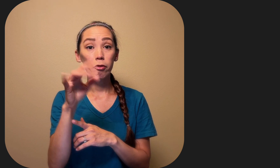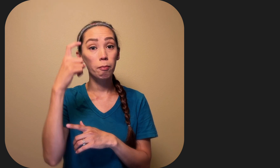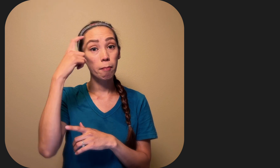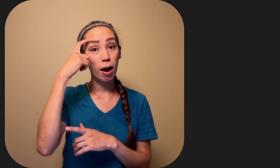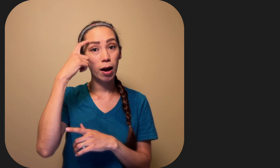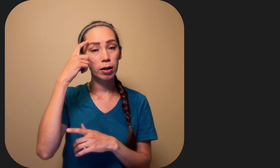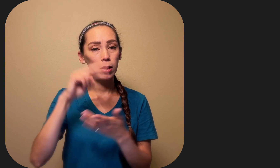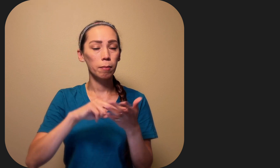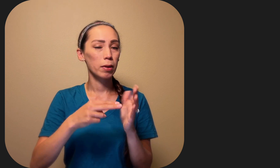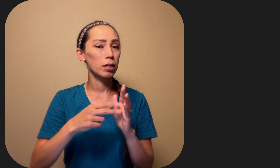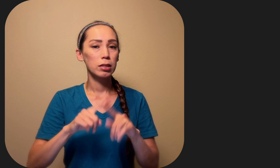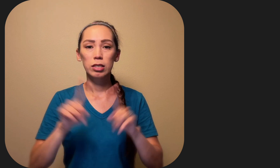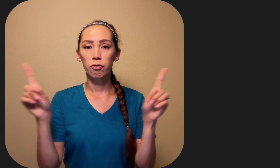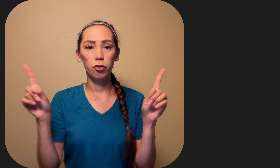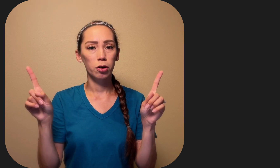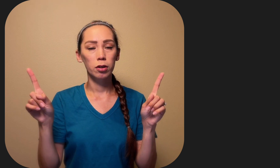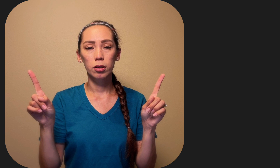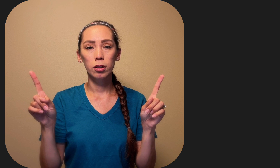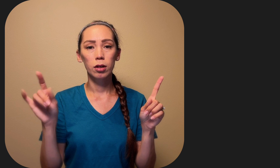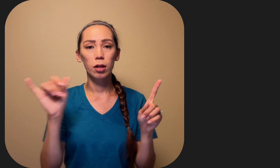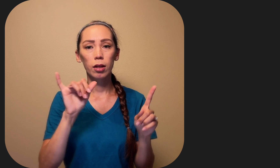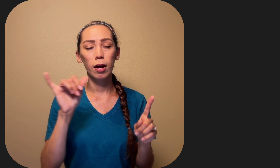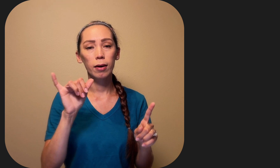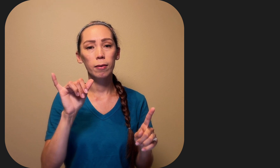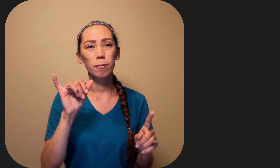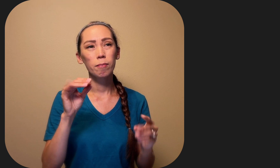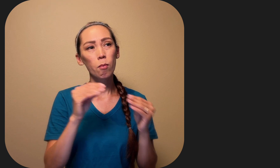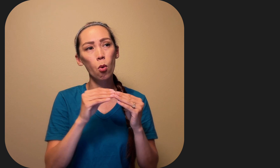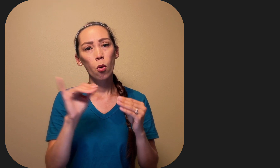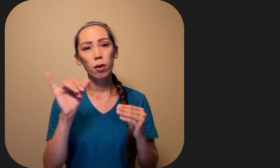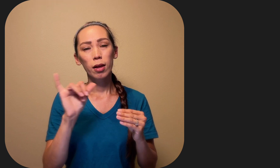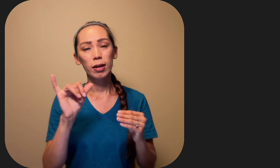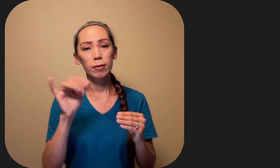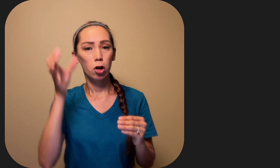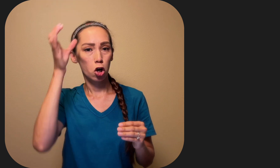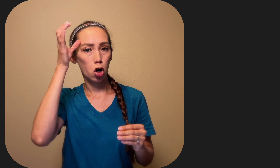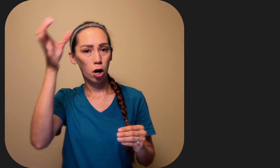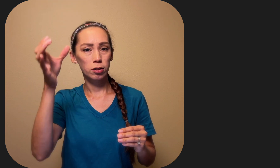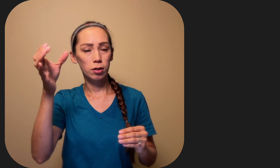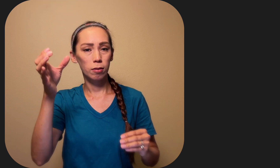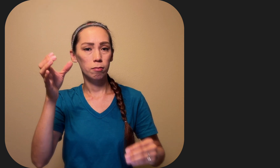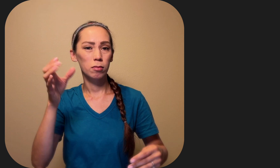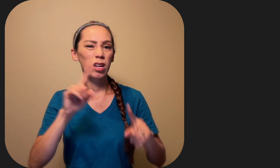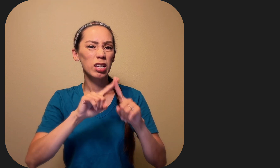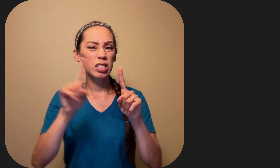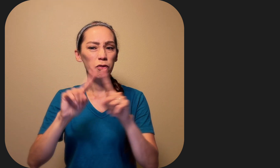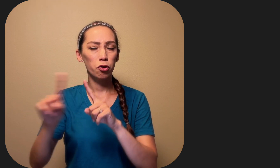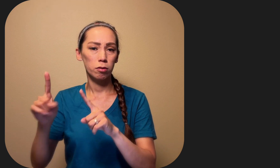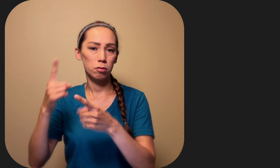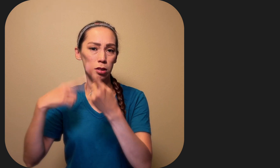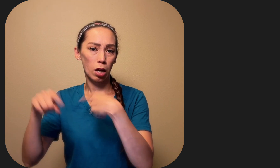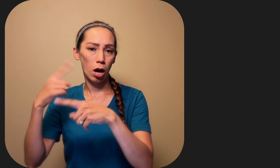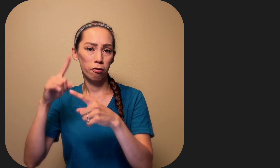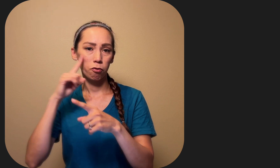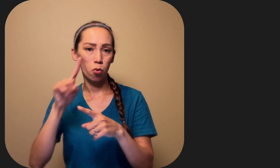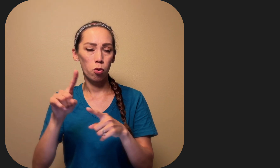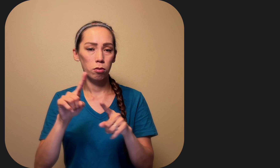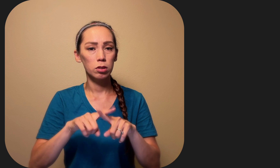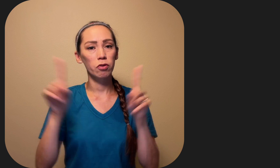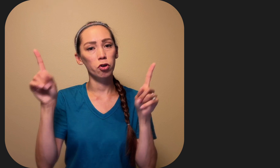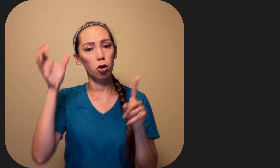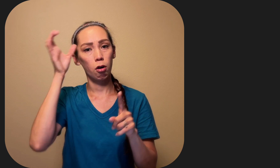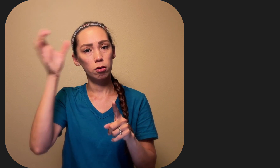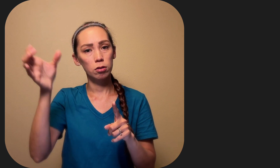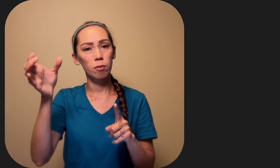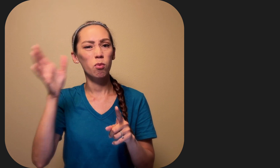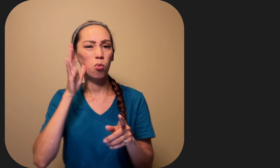mind, but that would not be the same sign for state. It would be, the state of mind would be more of a different concept. So we'll go over those kinds